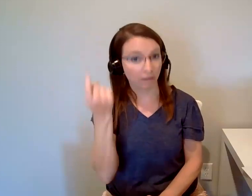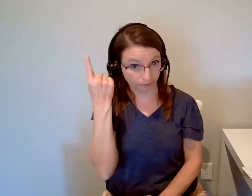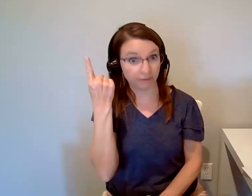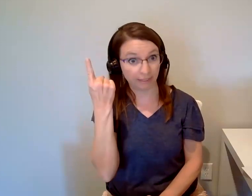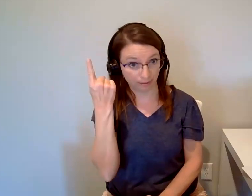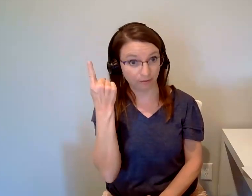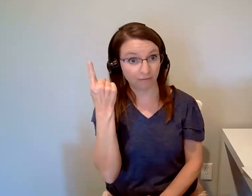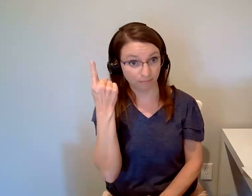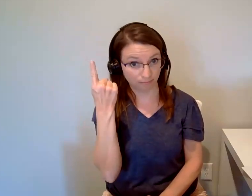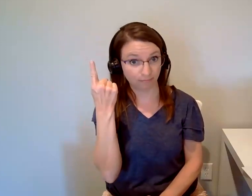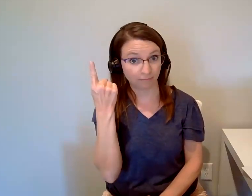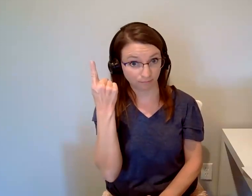understand,